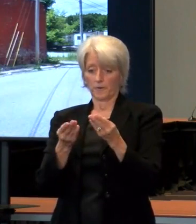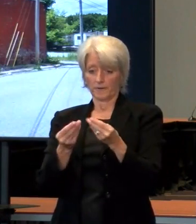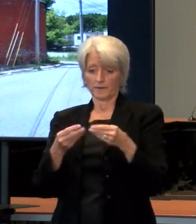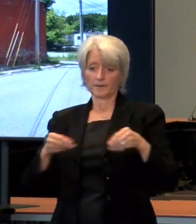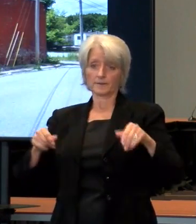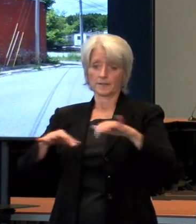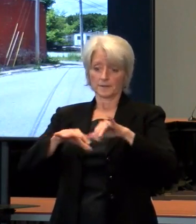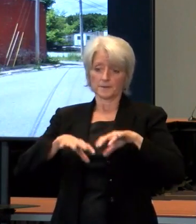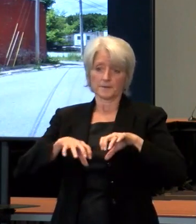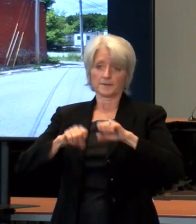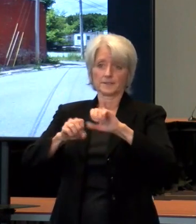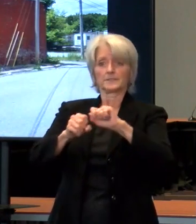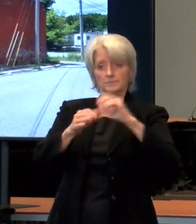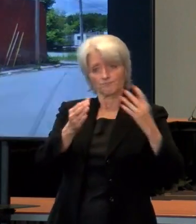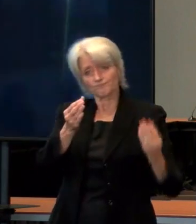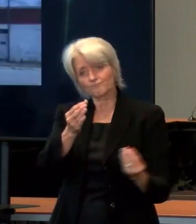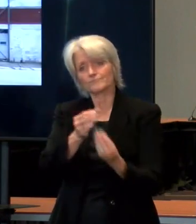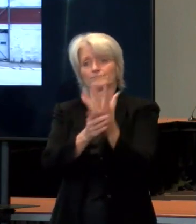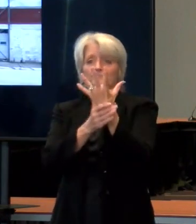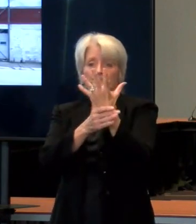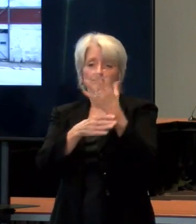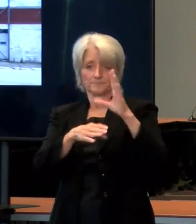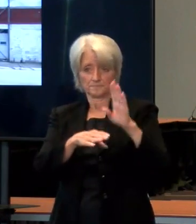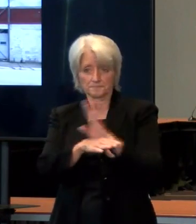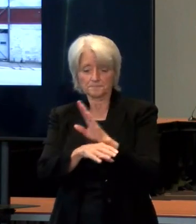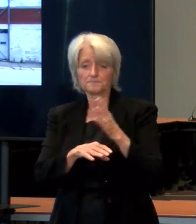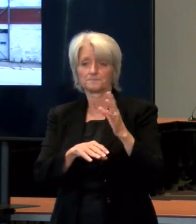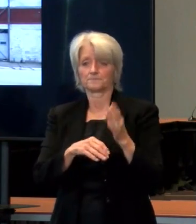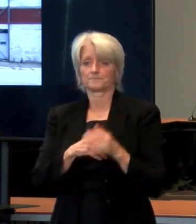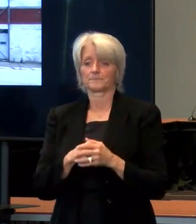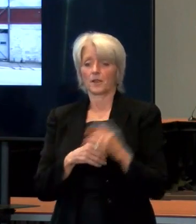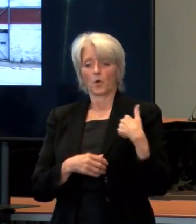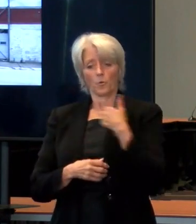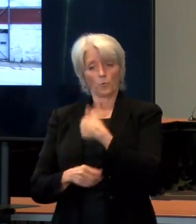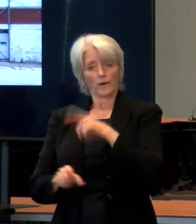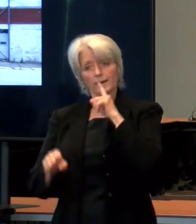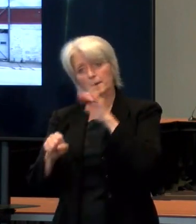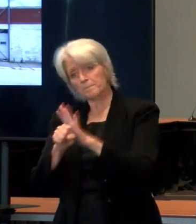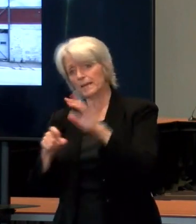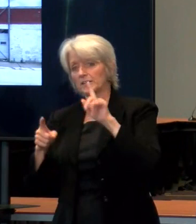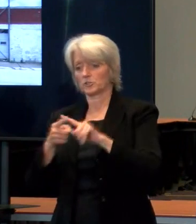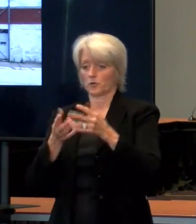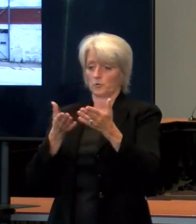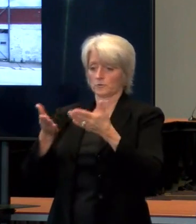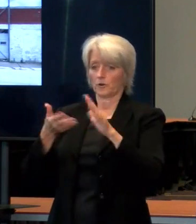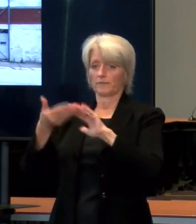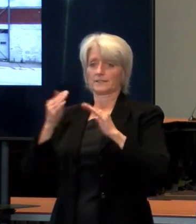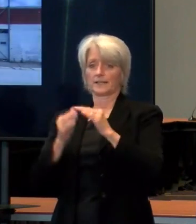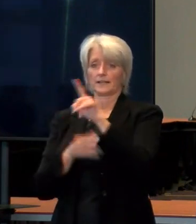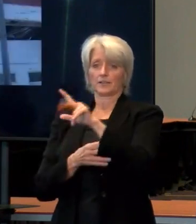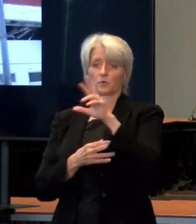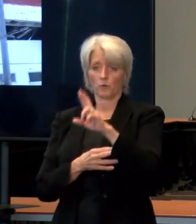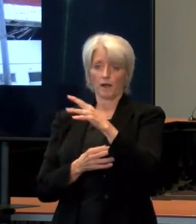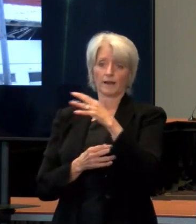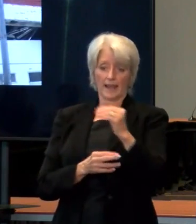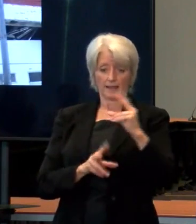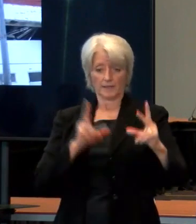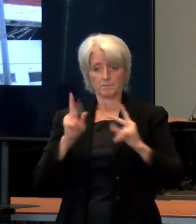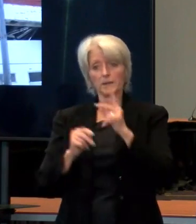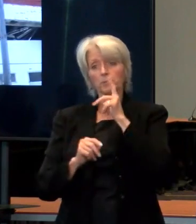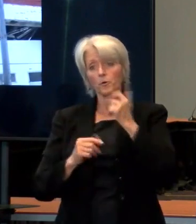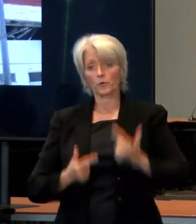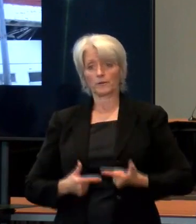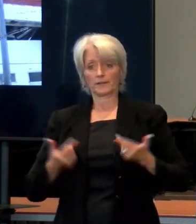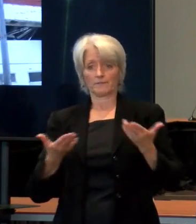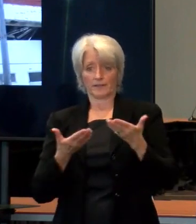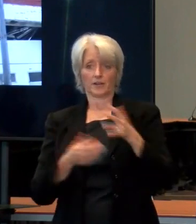not only for today, but for tomorrow. We're definitely very committed in serving the city of Little Rock and its citizens and